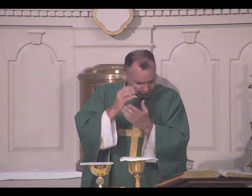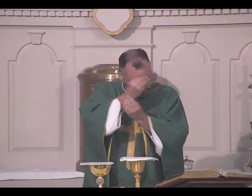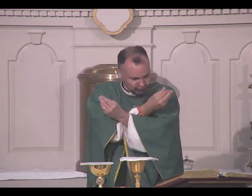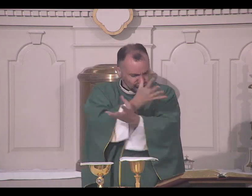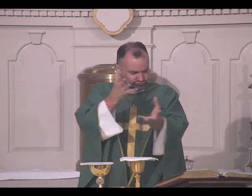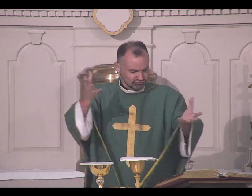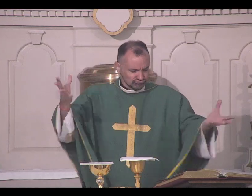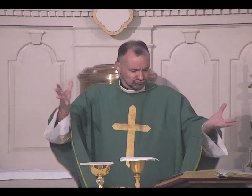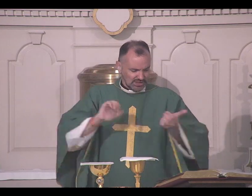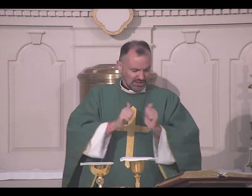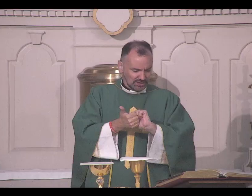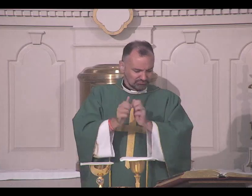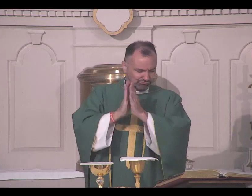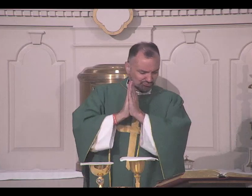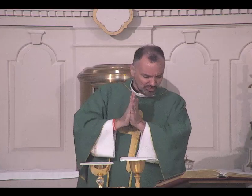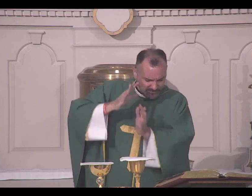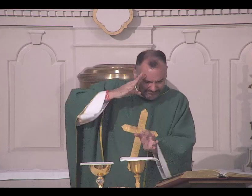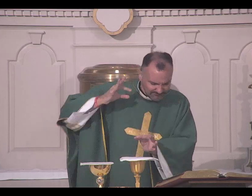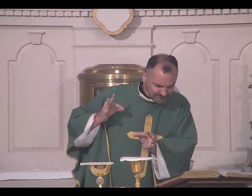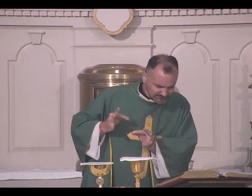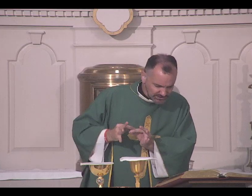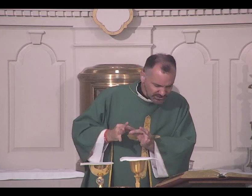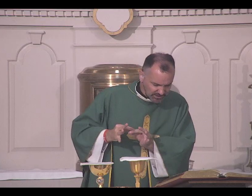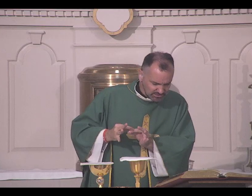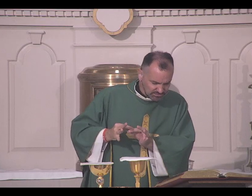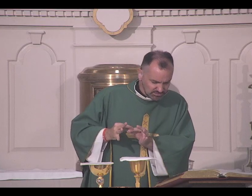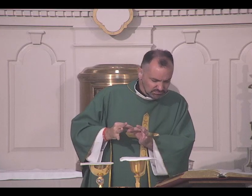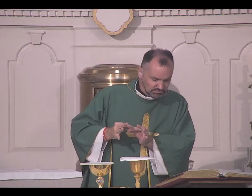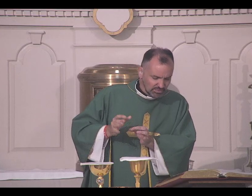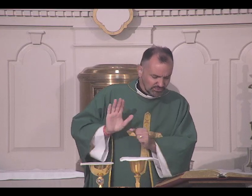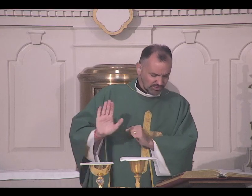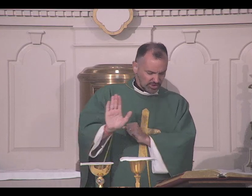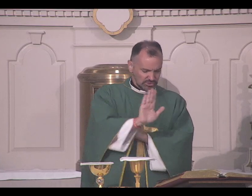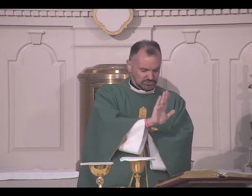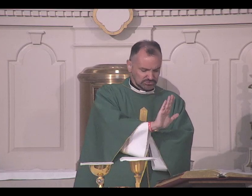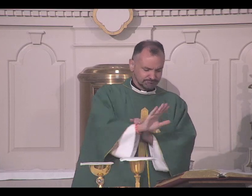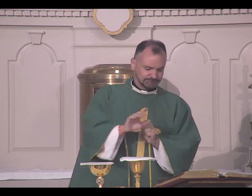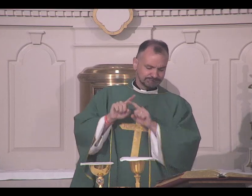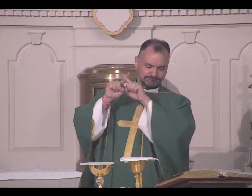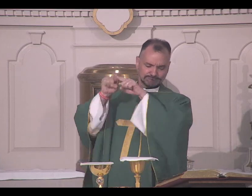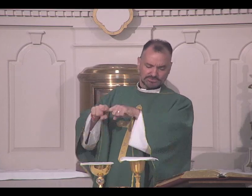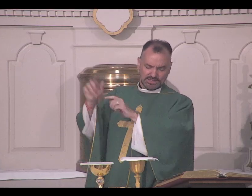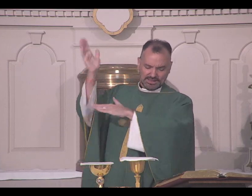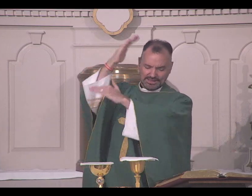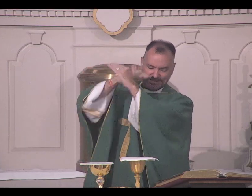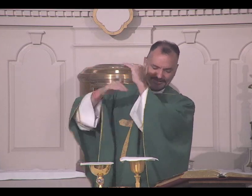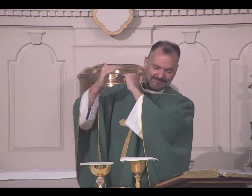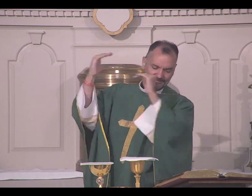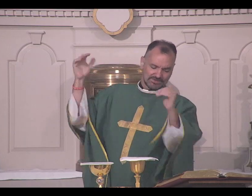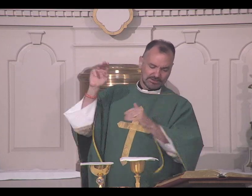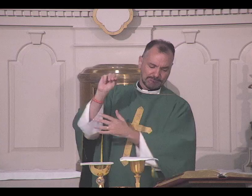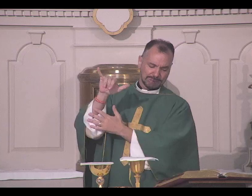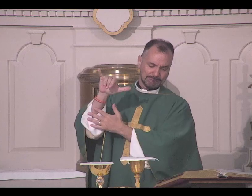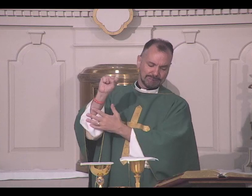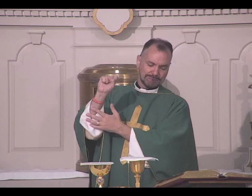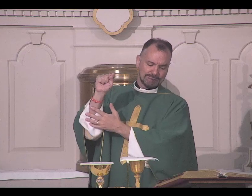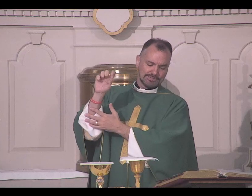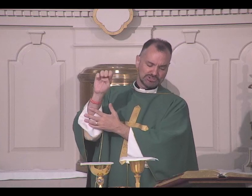with devotion and faith may be theirs through these heavenly mysteries.